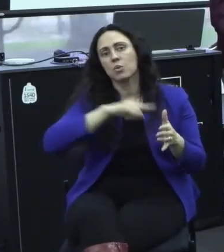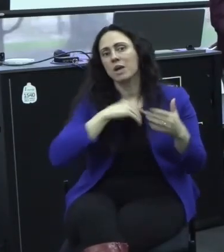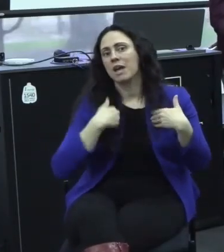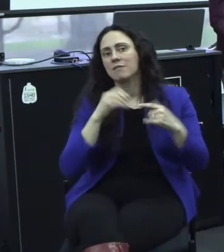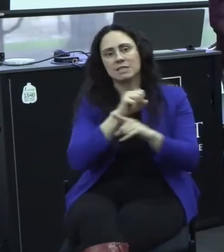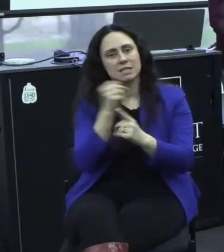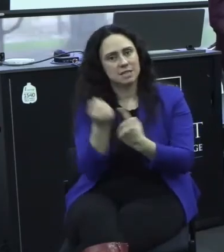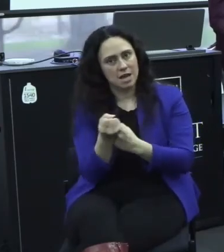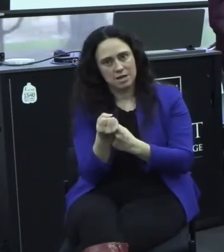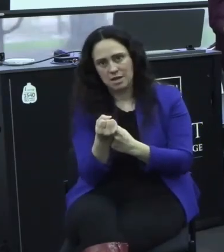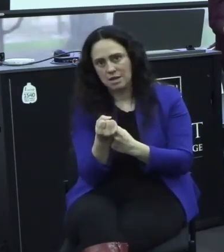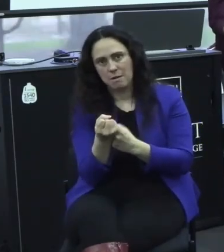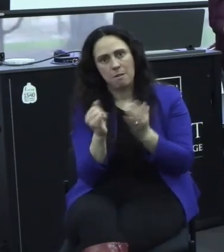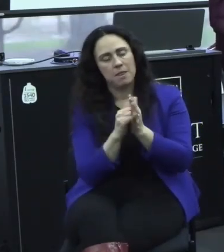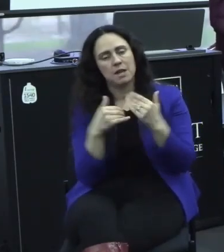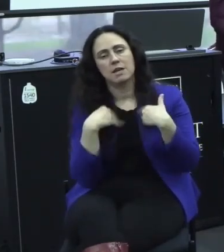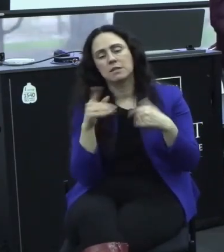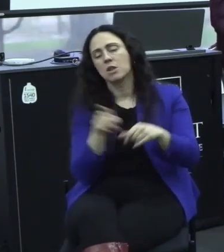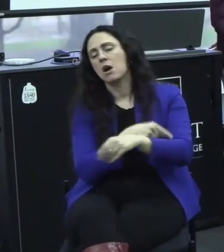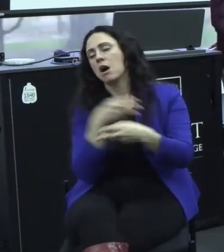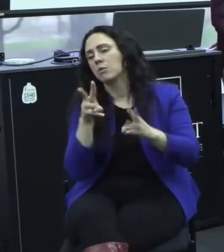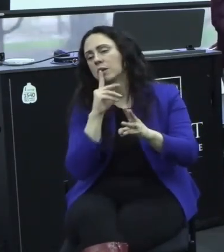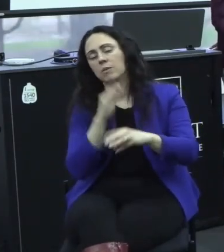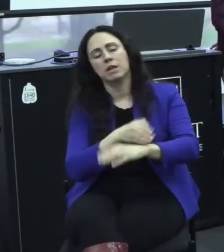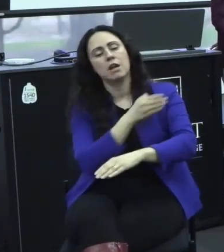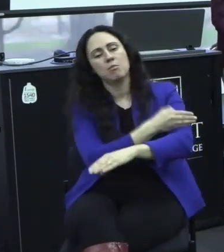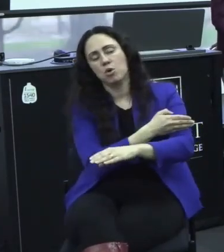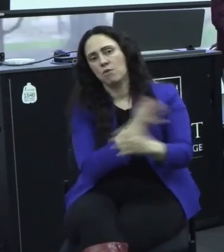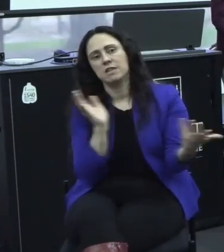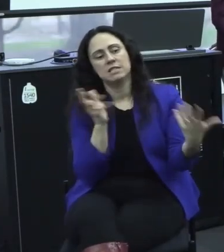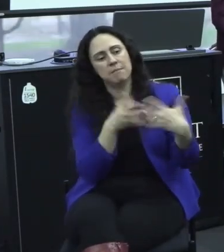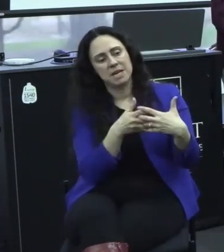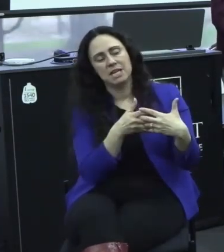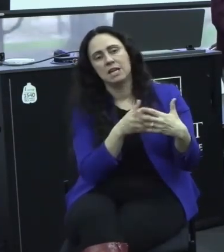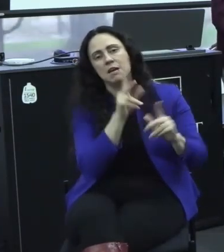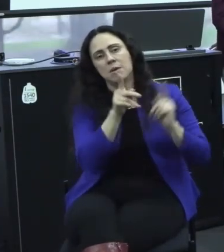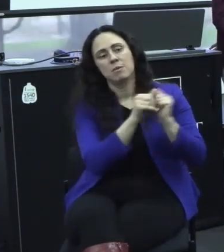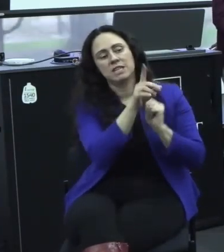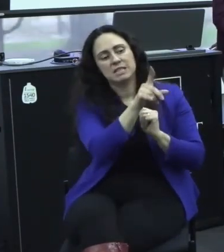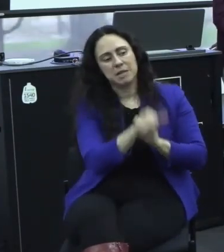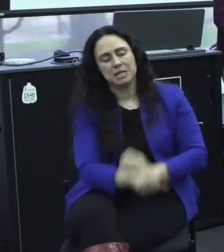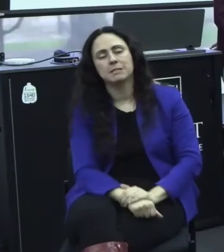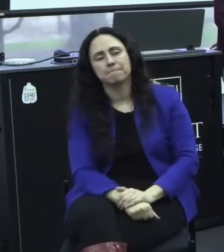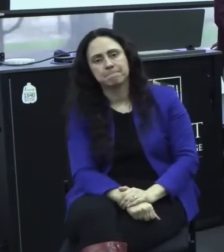society have a long way to go, I think, to really meeting with people with disabilities with where they're at.